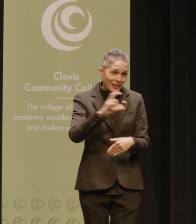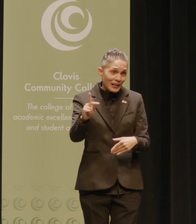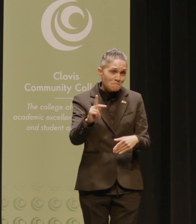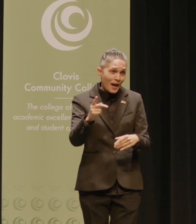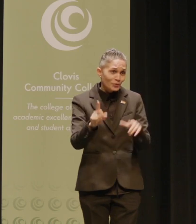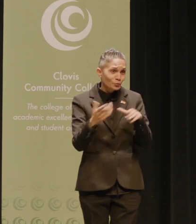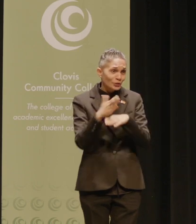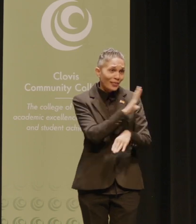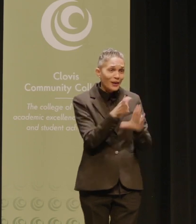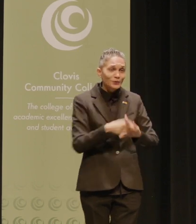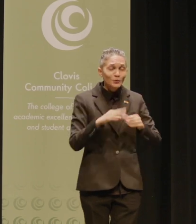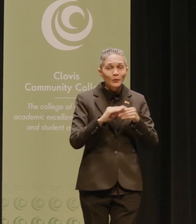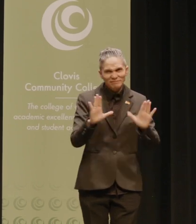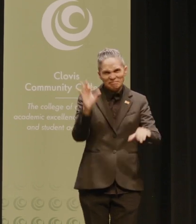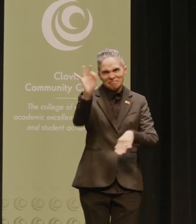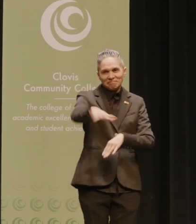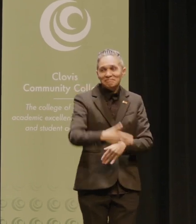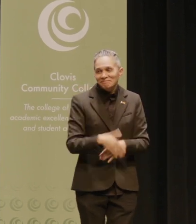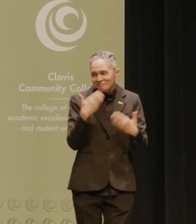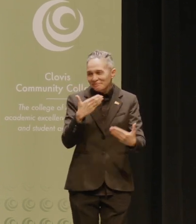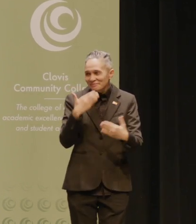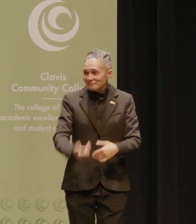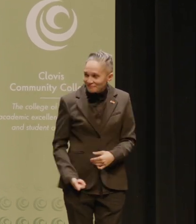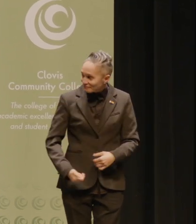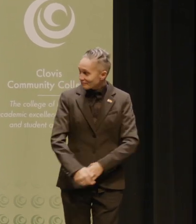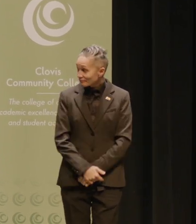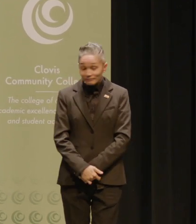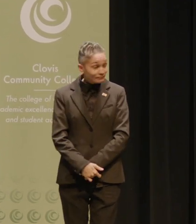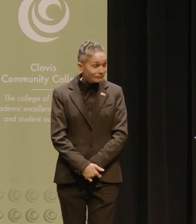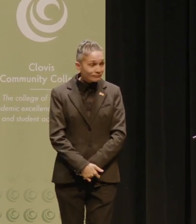story as well. So just wanted to share that little tidbit.